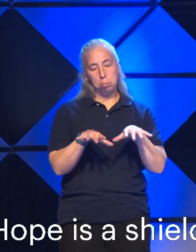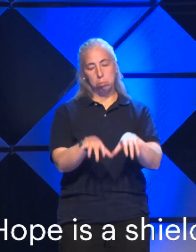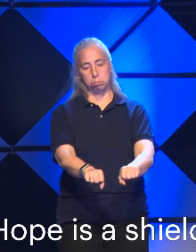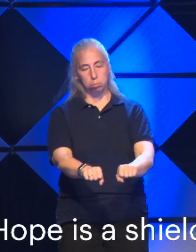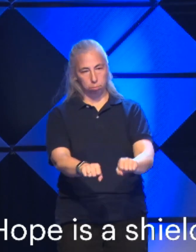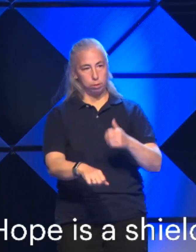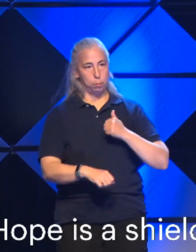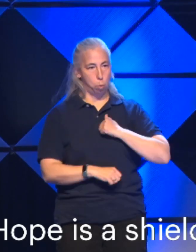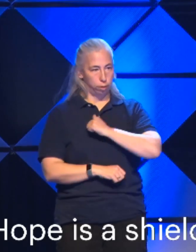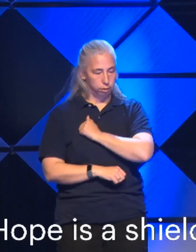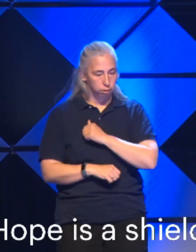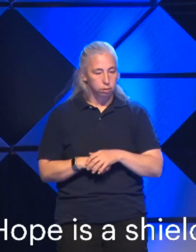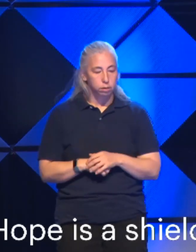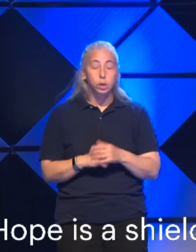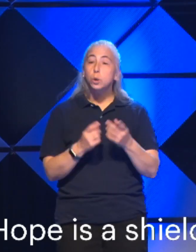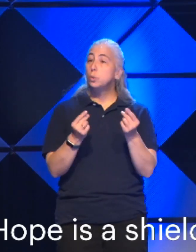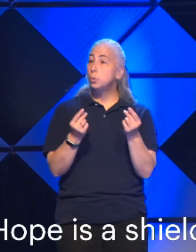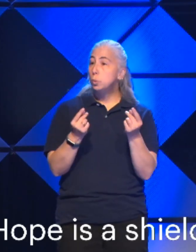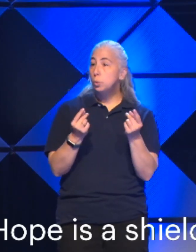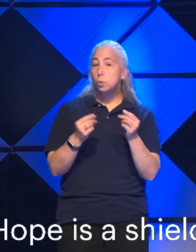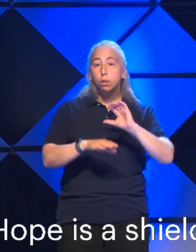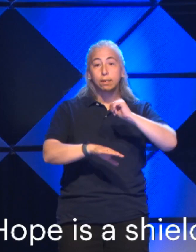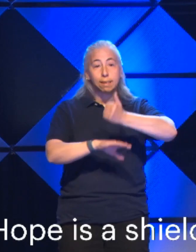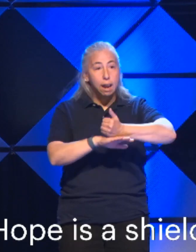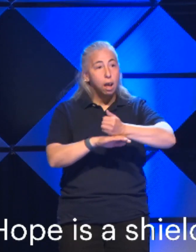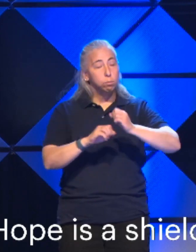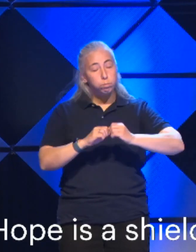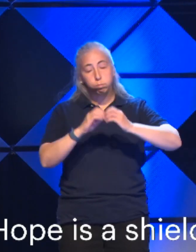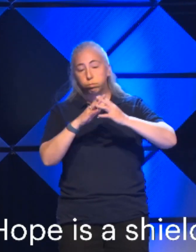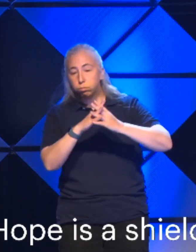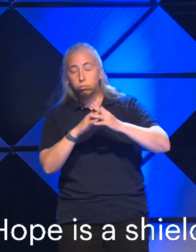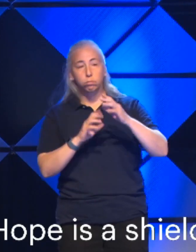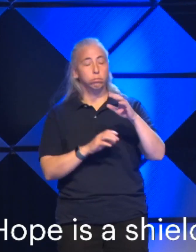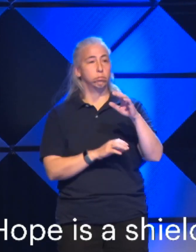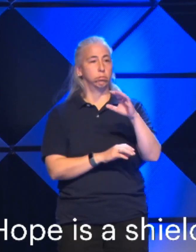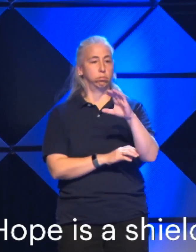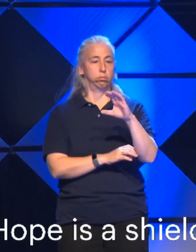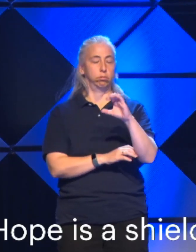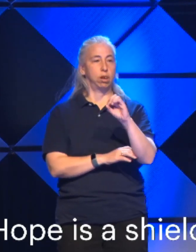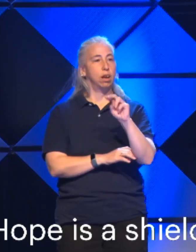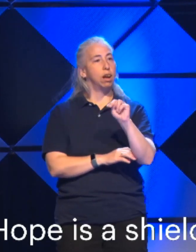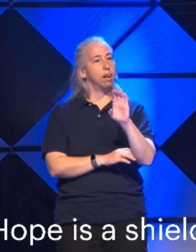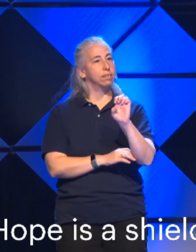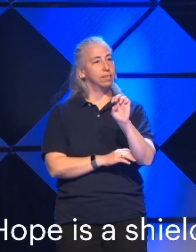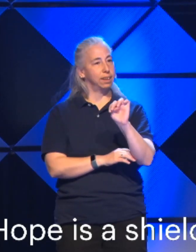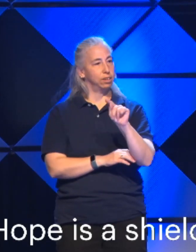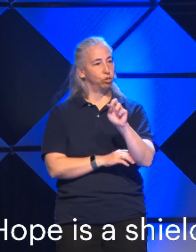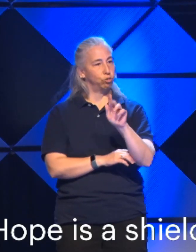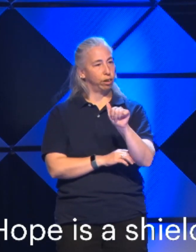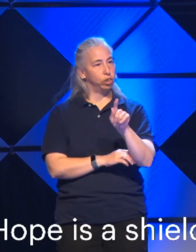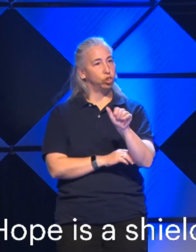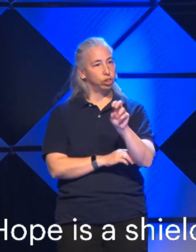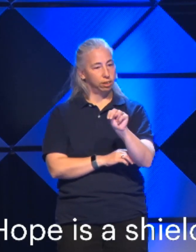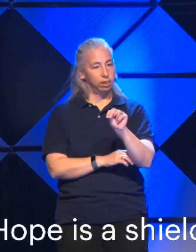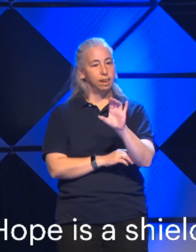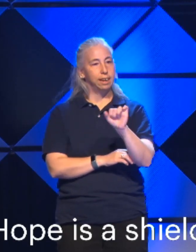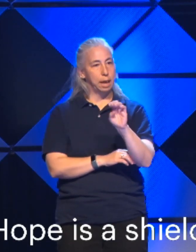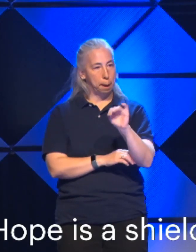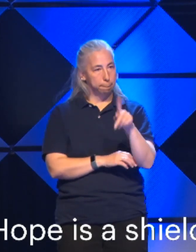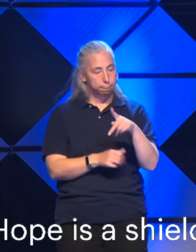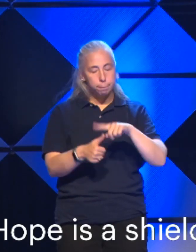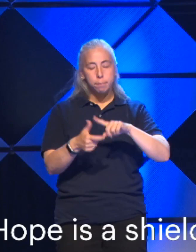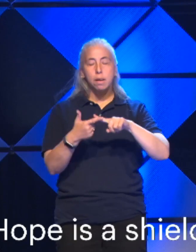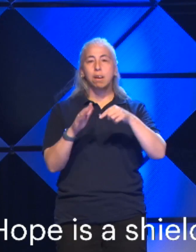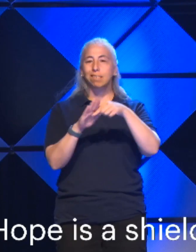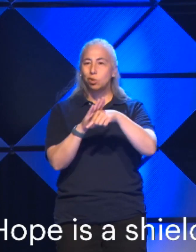they built concentration camps, extermination camps, and ghettos. Those ghettos were a